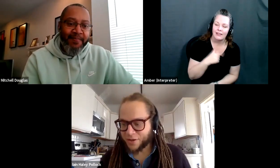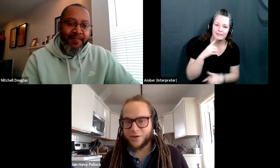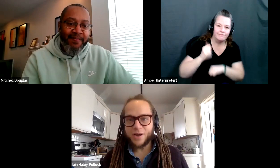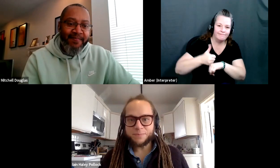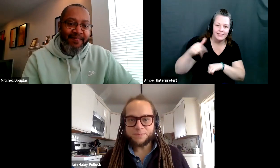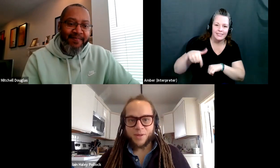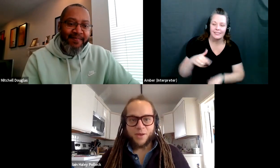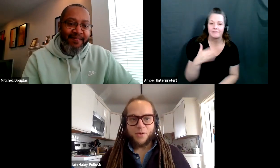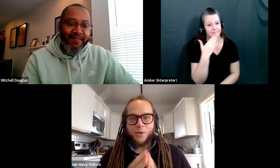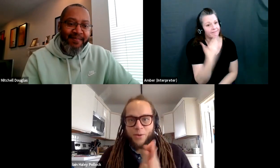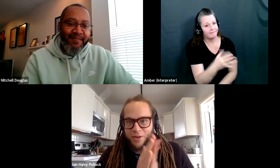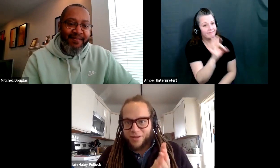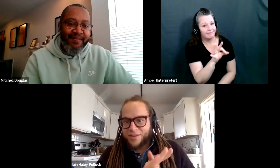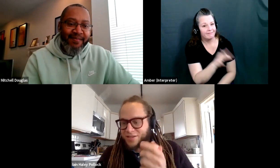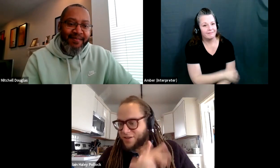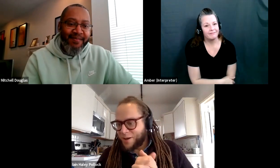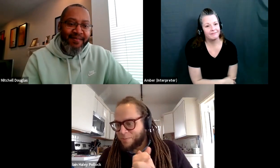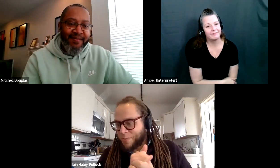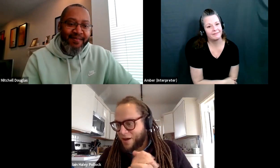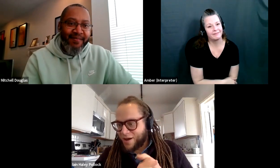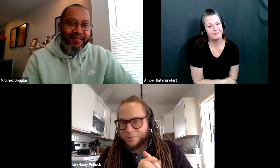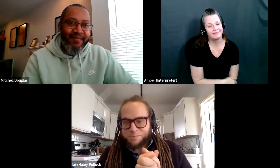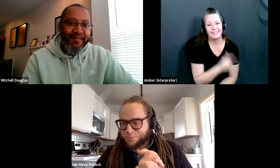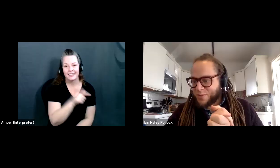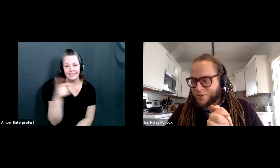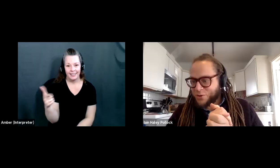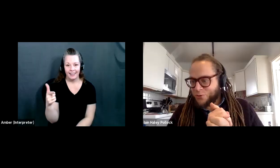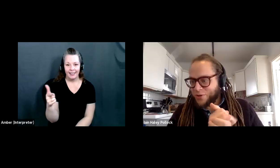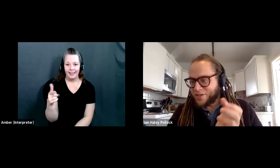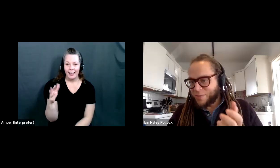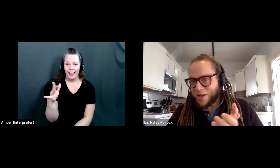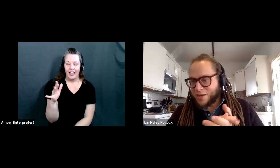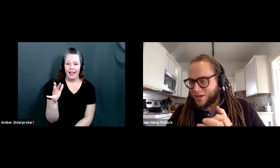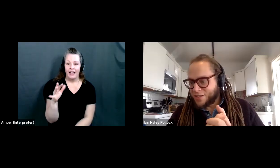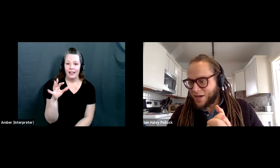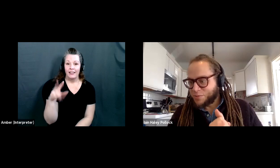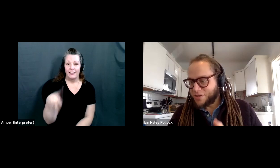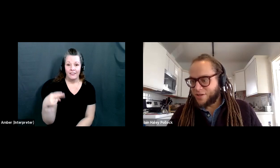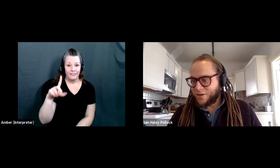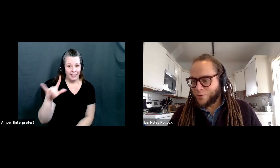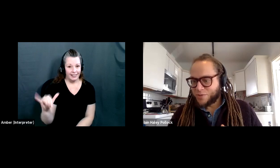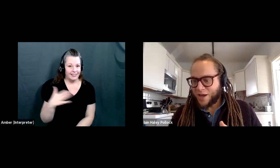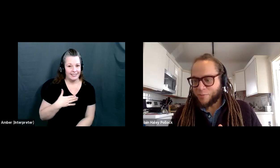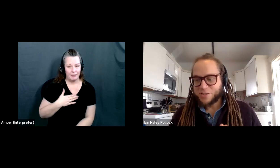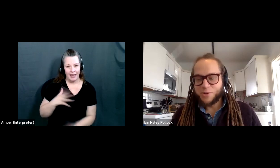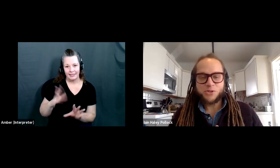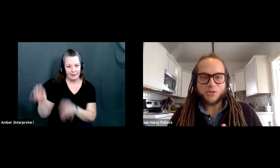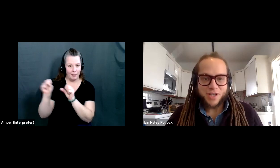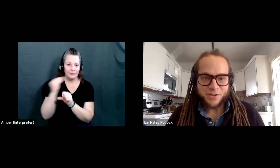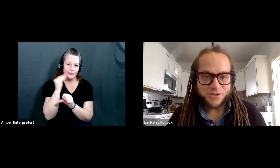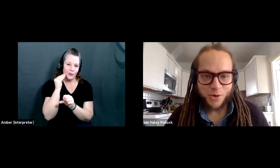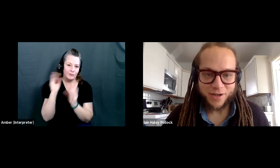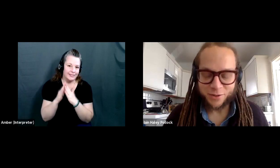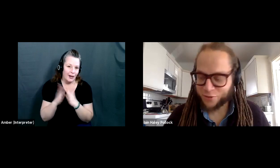you. All right. Next up. So Philly is my adopted hometown, my